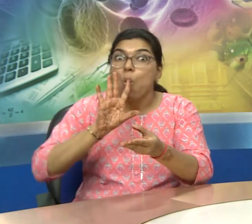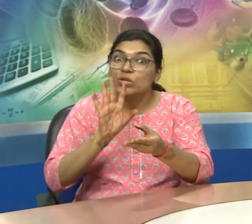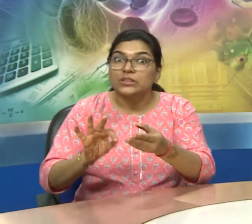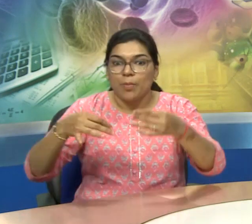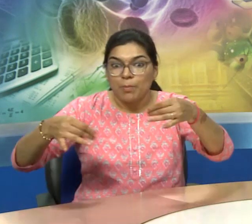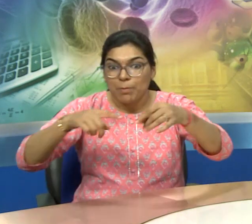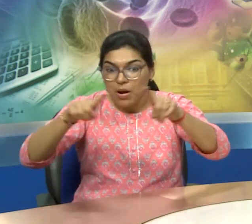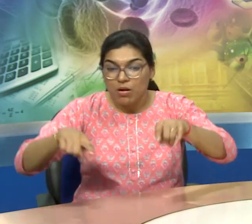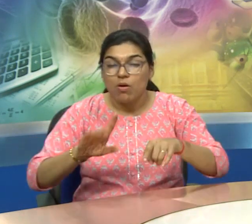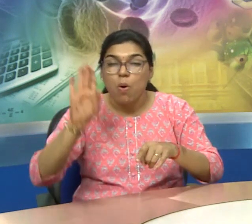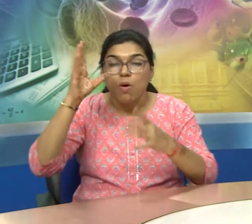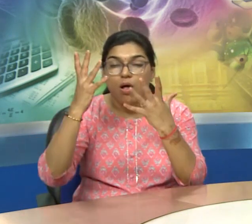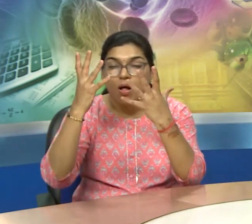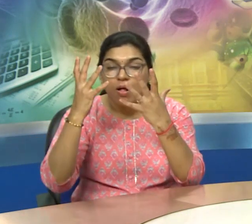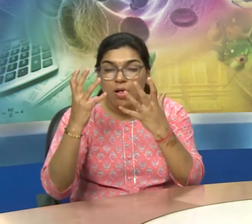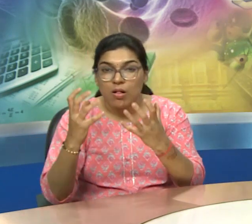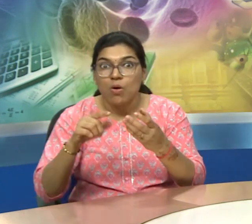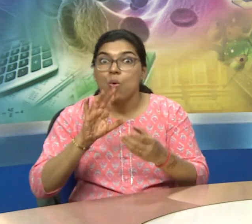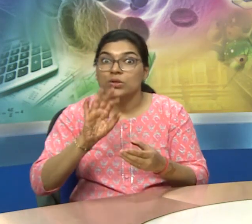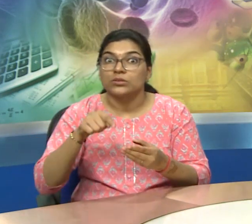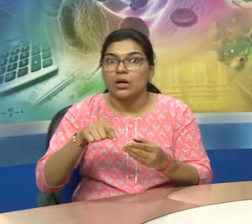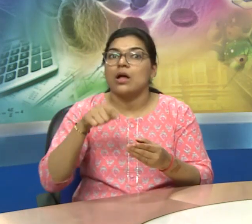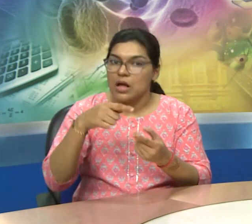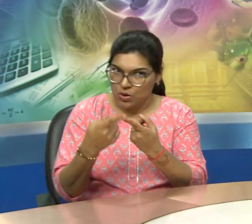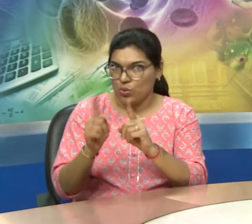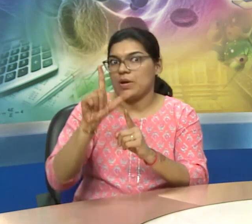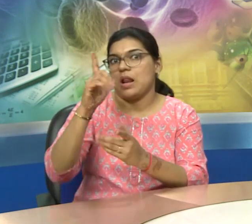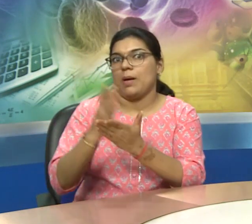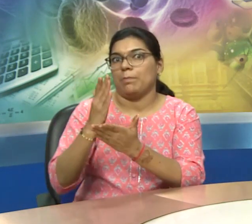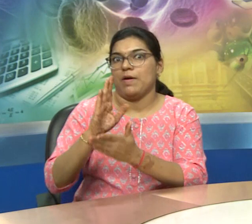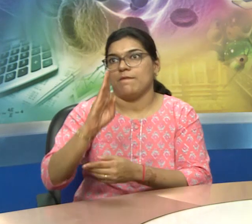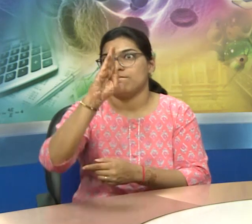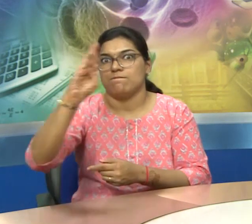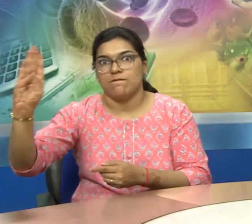subtypes. The first type is manuscript library.